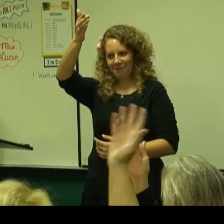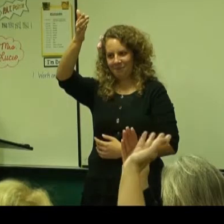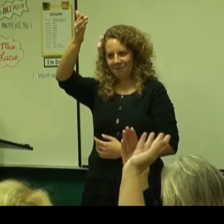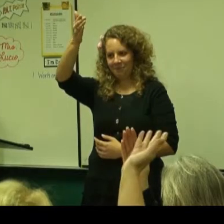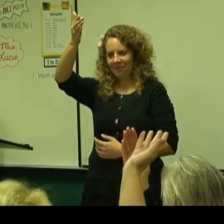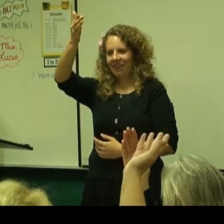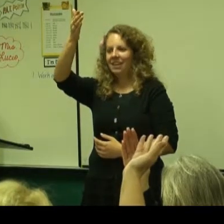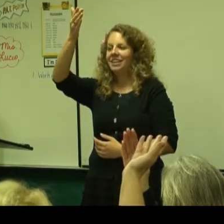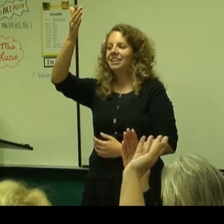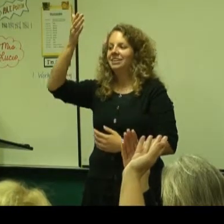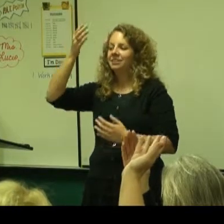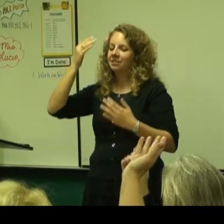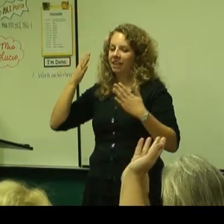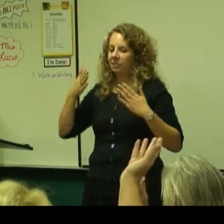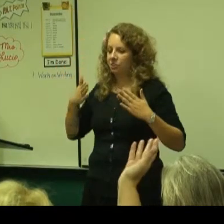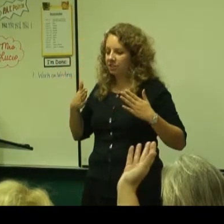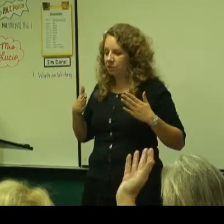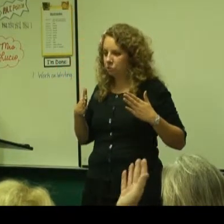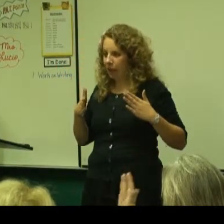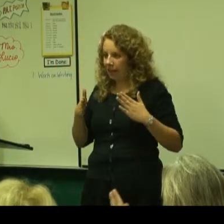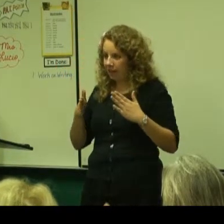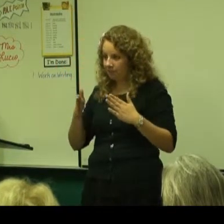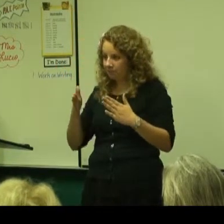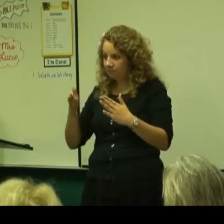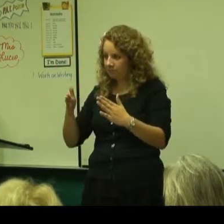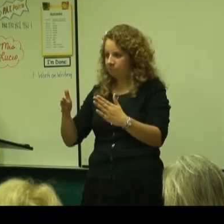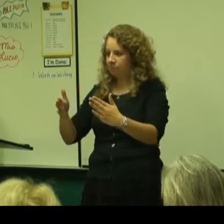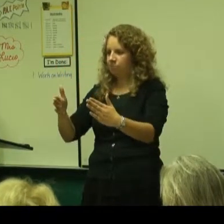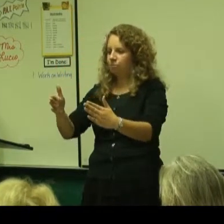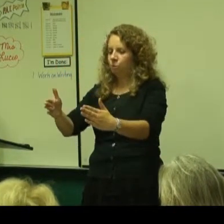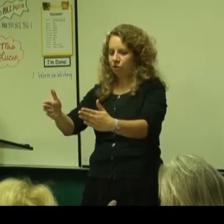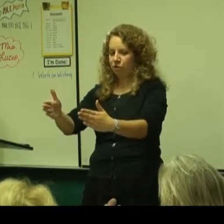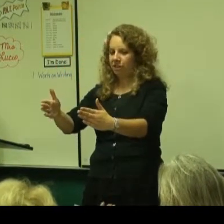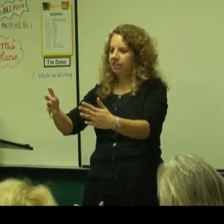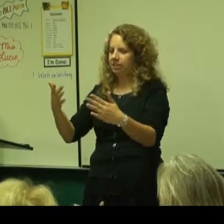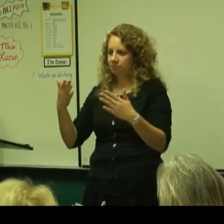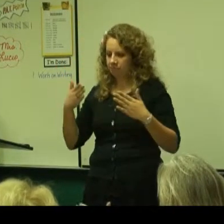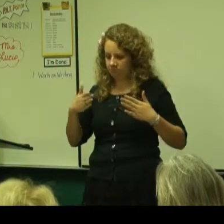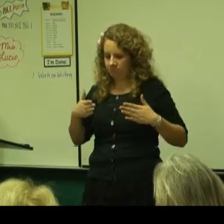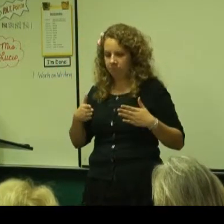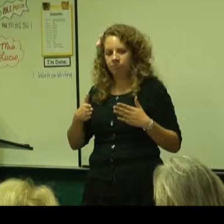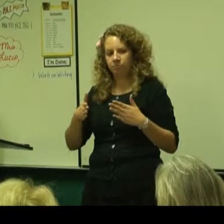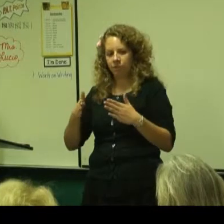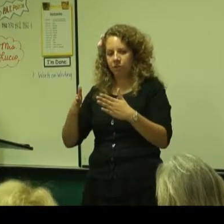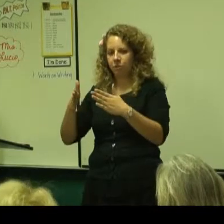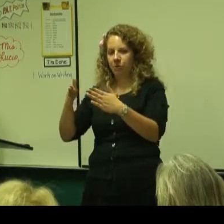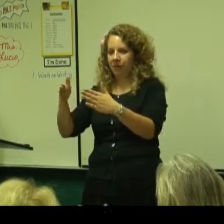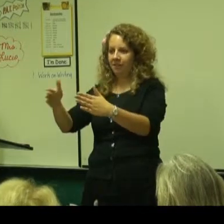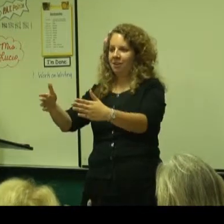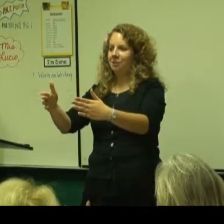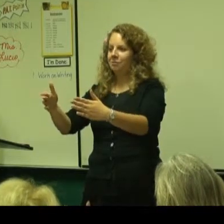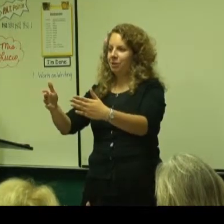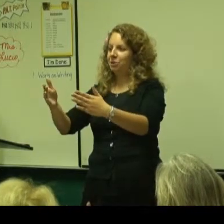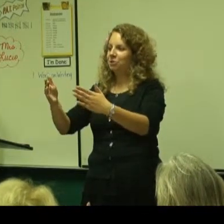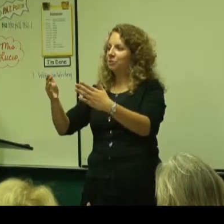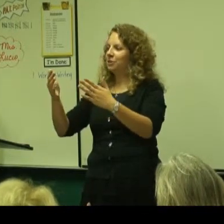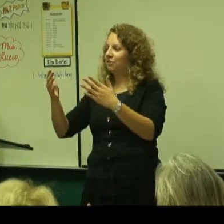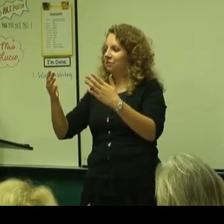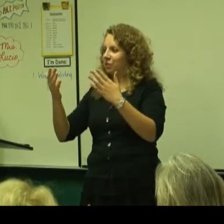Him. He is. Okay, so this is way or street. This is the way. But usually whenever